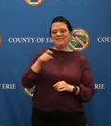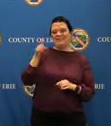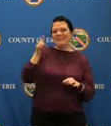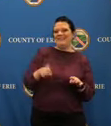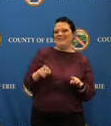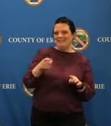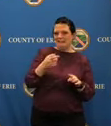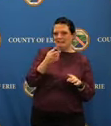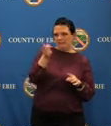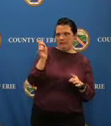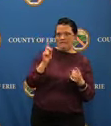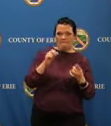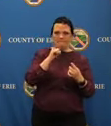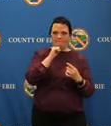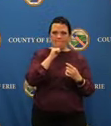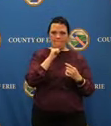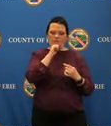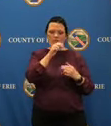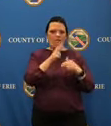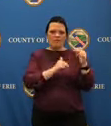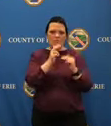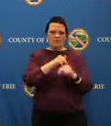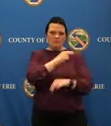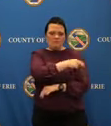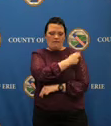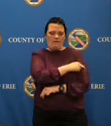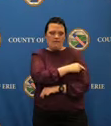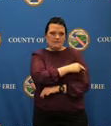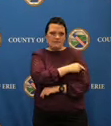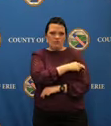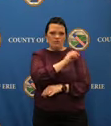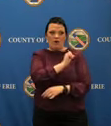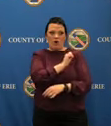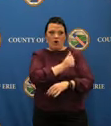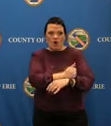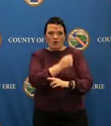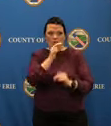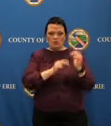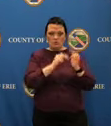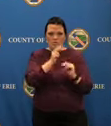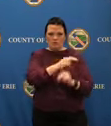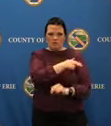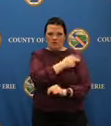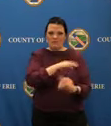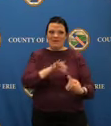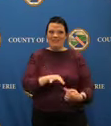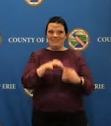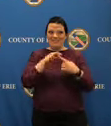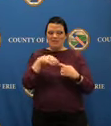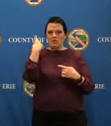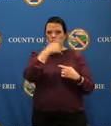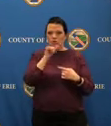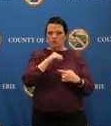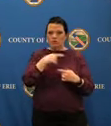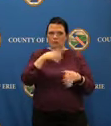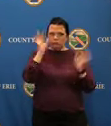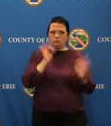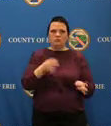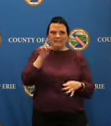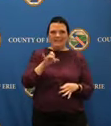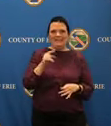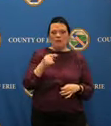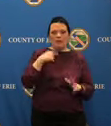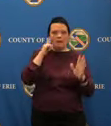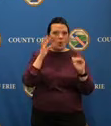not going to build the hospital and authorize the building of the hospital unless it looks like we need it. I'm hoping